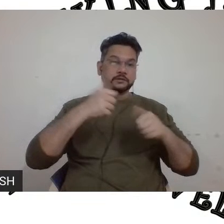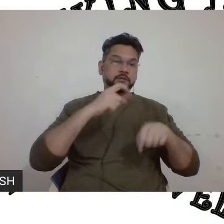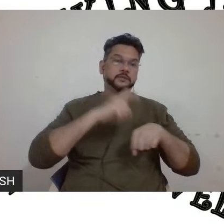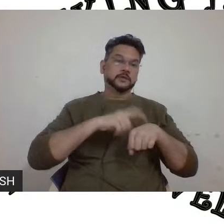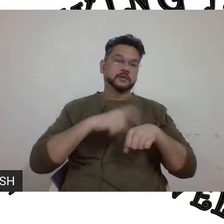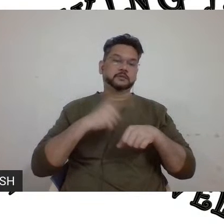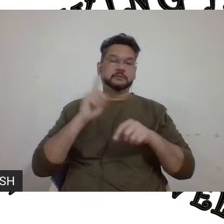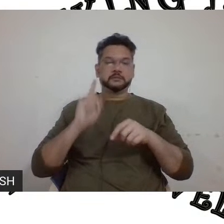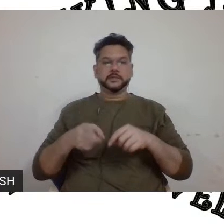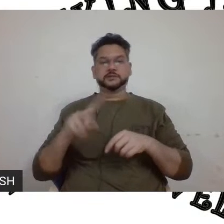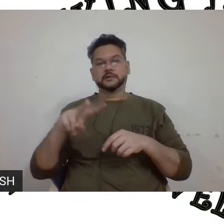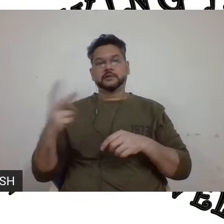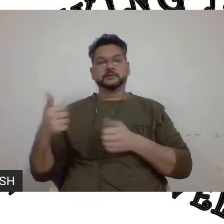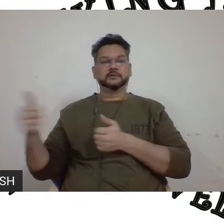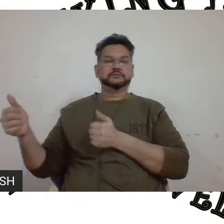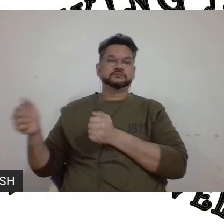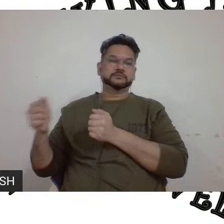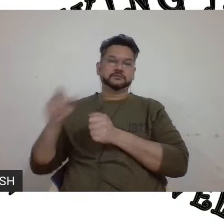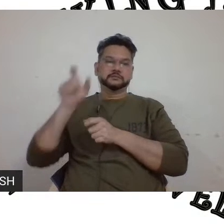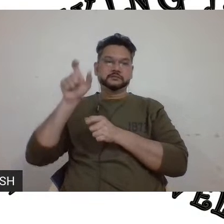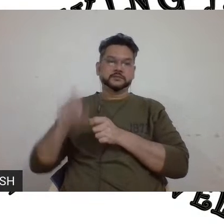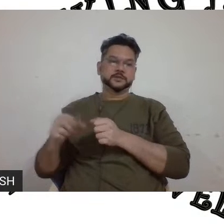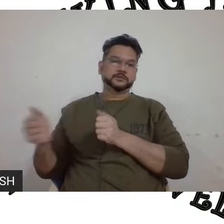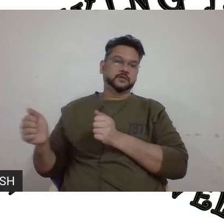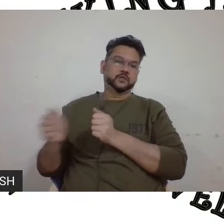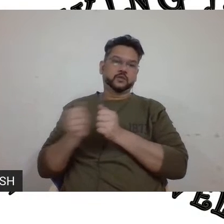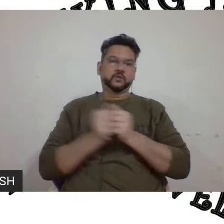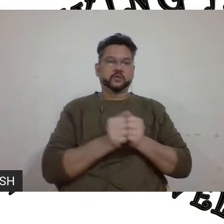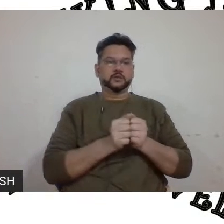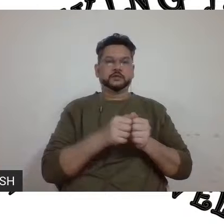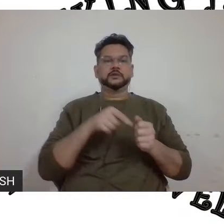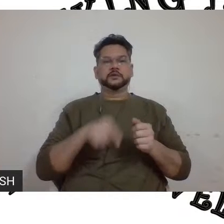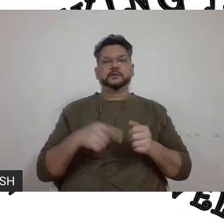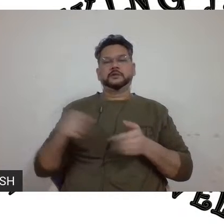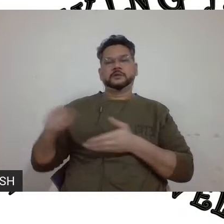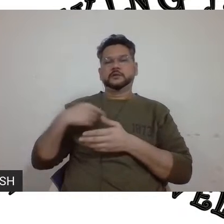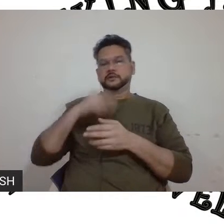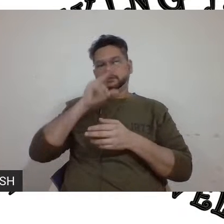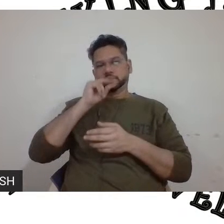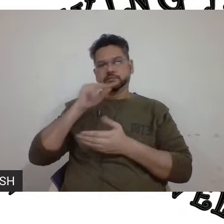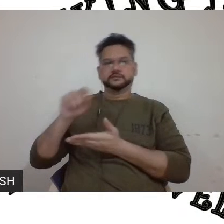of pretty difficult, as people who are from